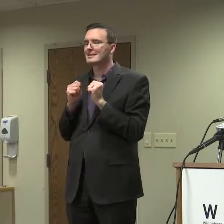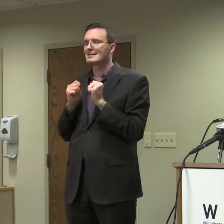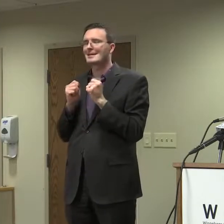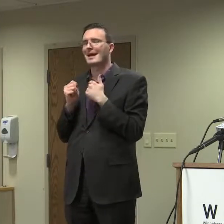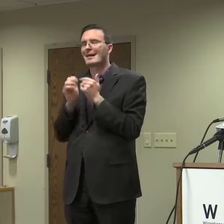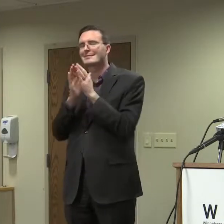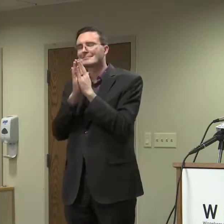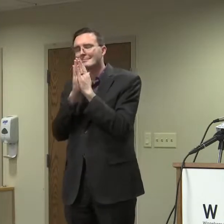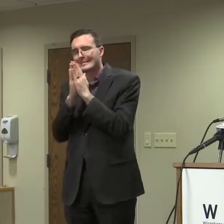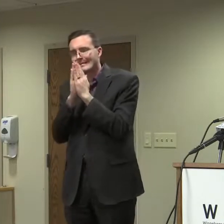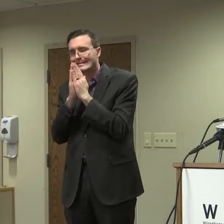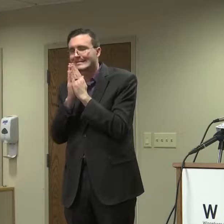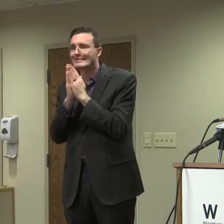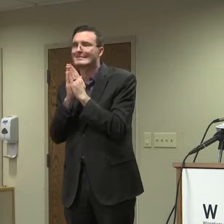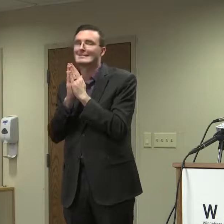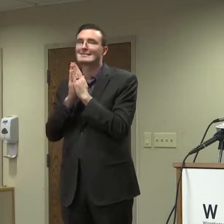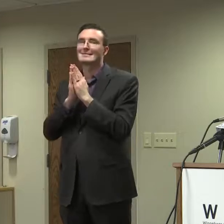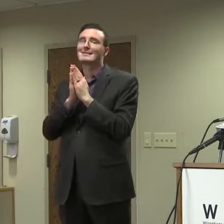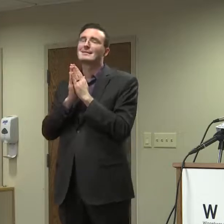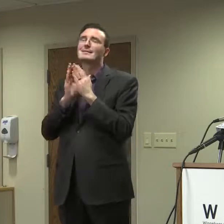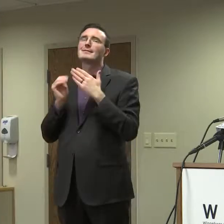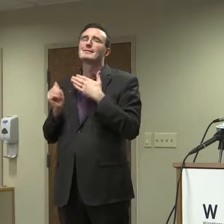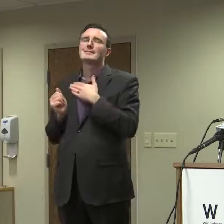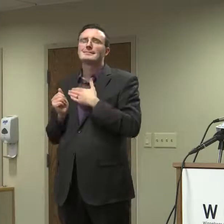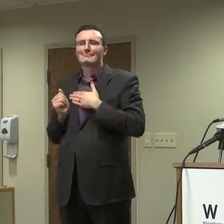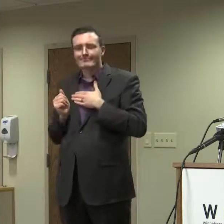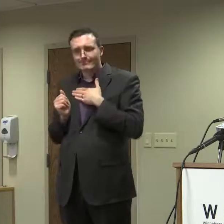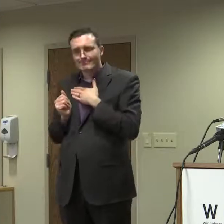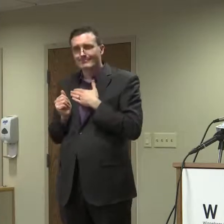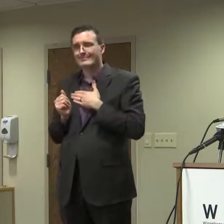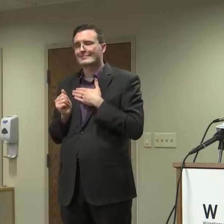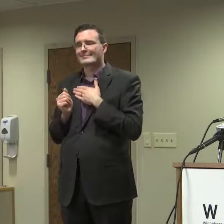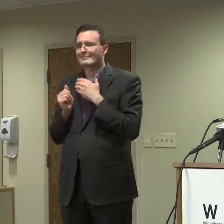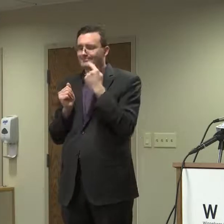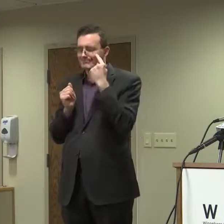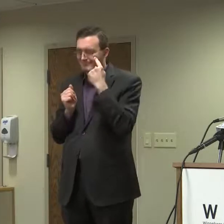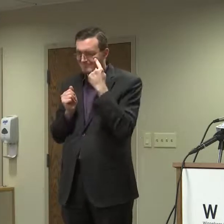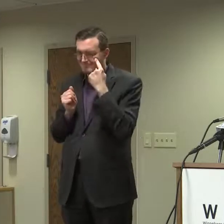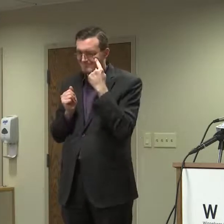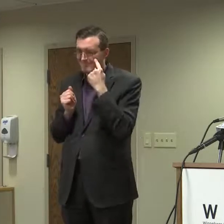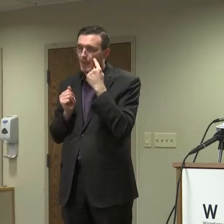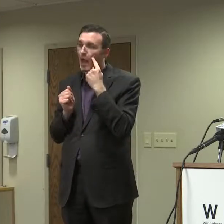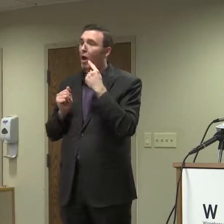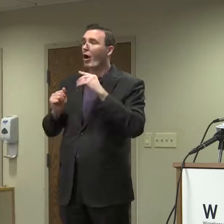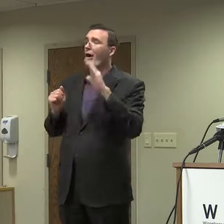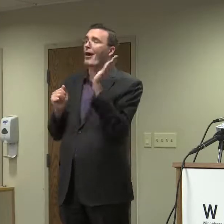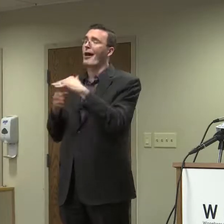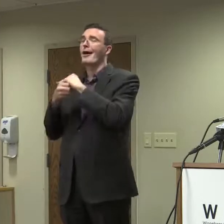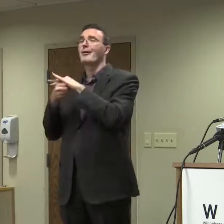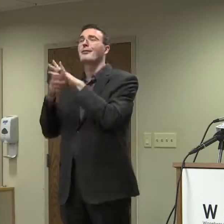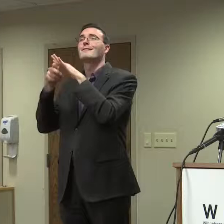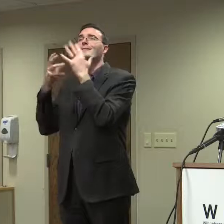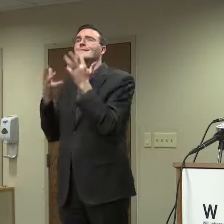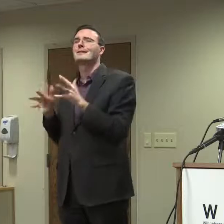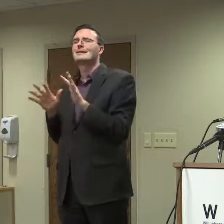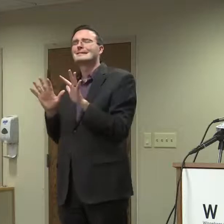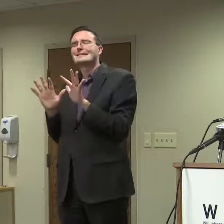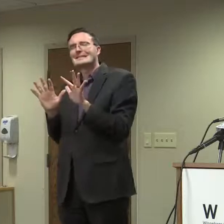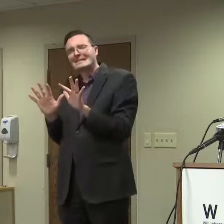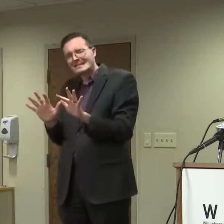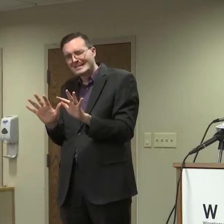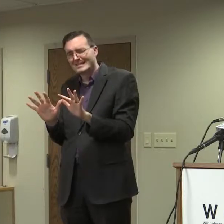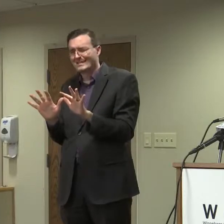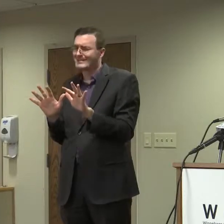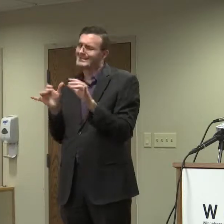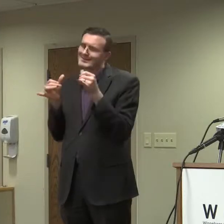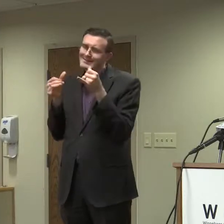plead with you to continue to have focus, continue to be vigilant. Make sure that you're washing your hands, make sure that you're